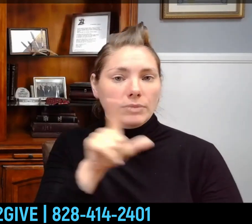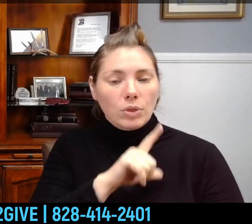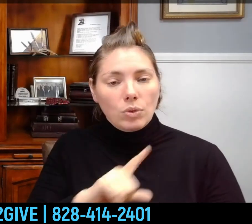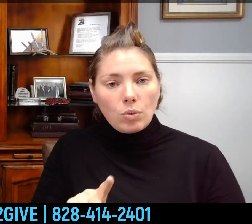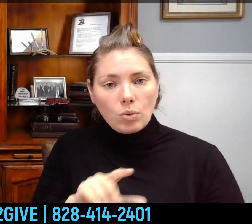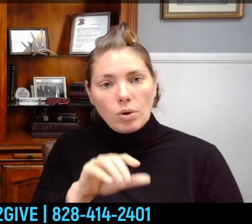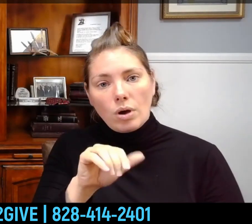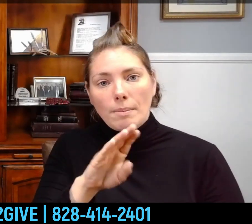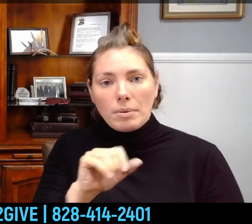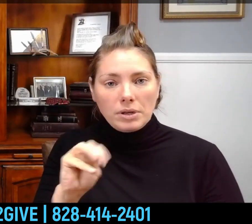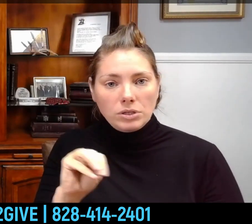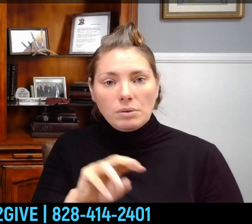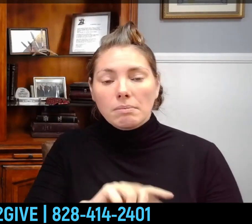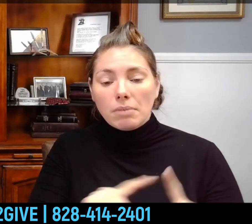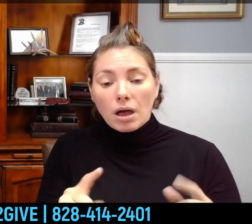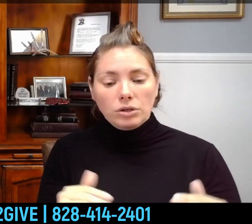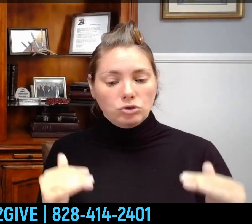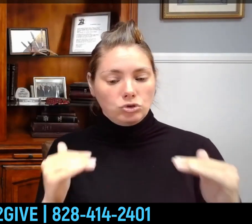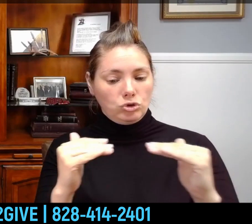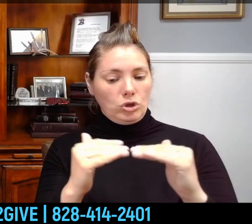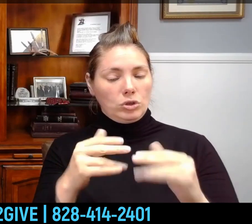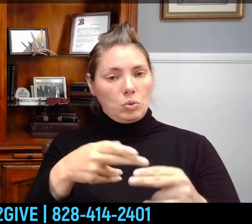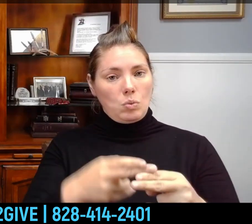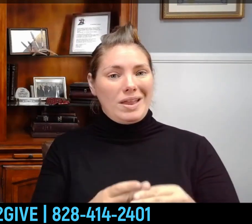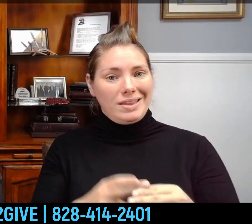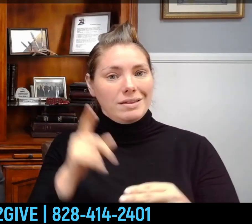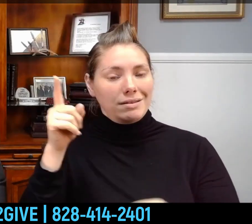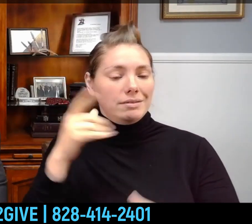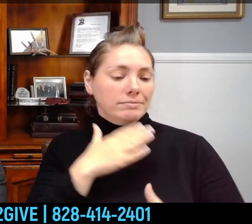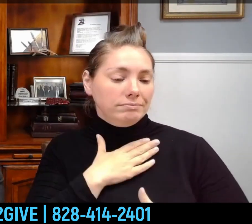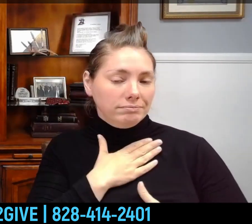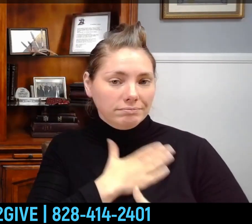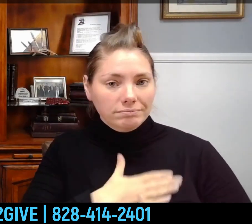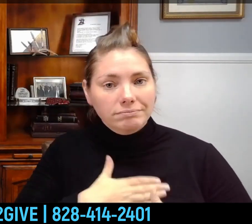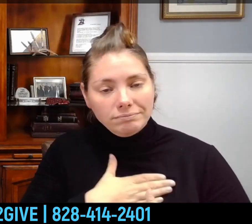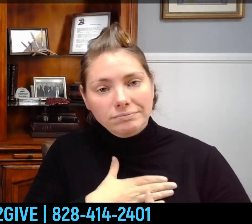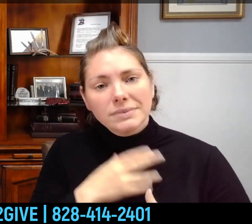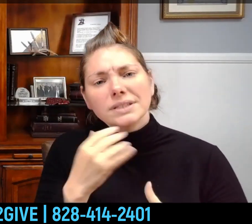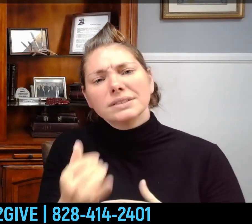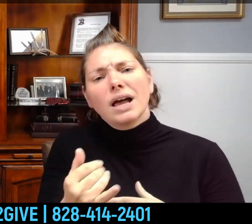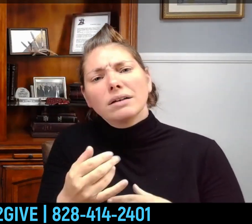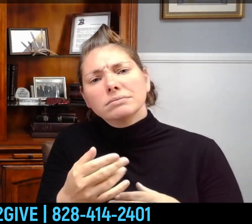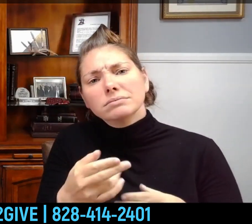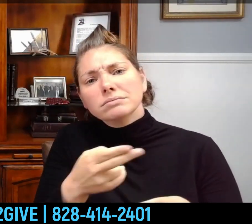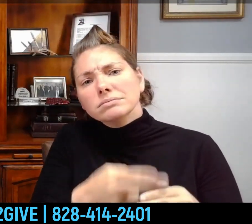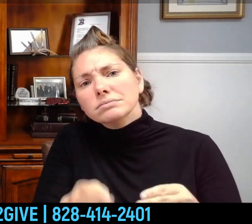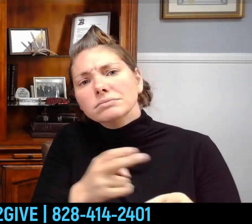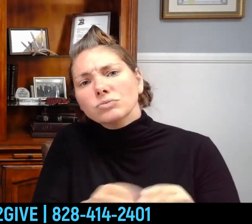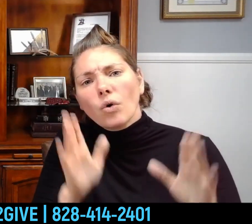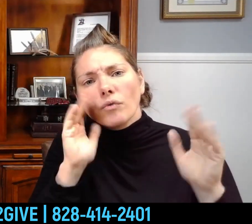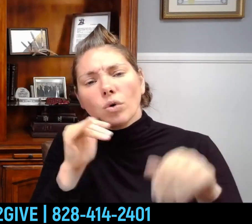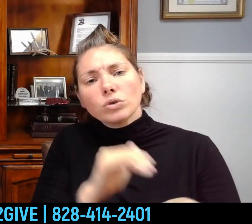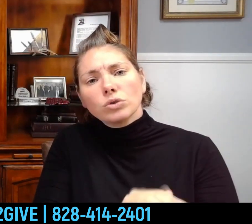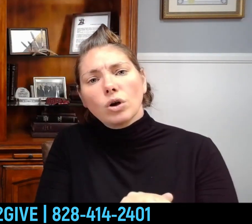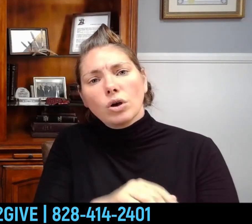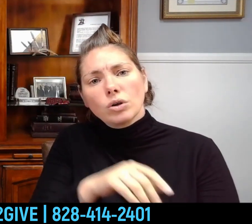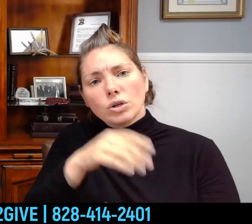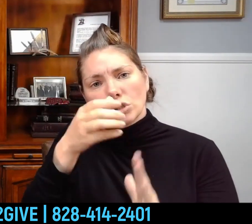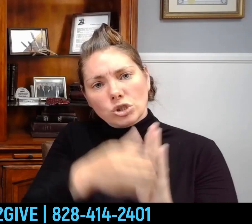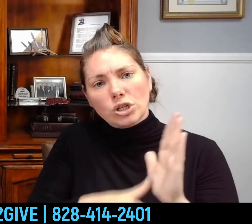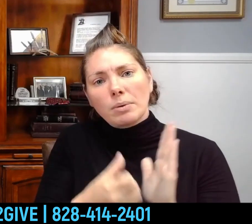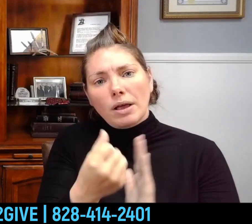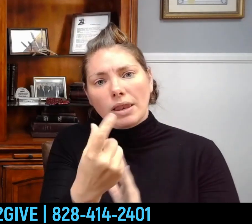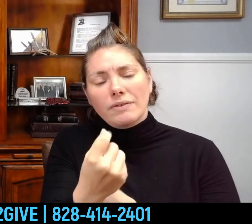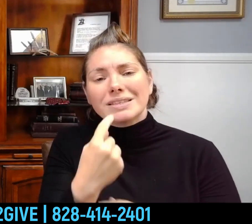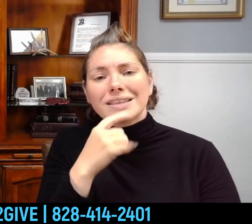but a just weight is his delight." Now, for just a moment, I want to focus on Proverbs chapter 11. It